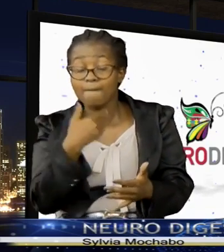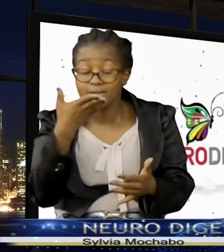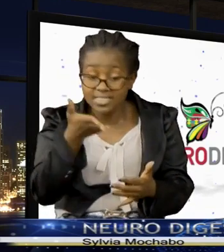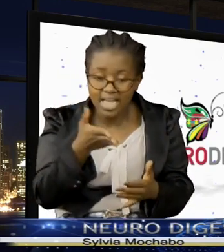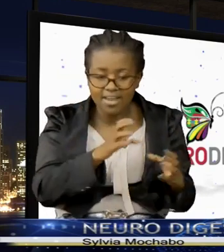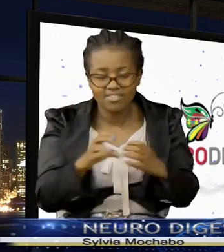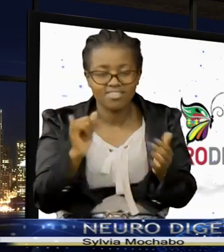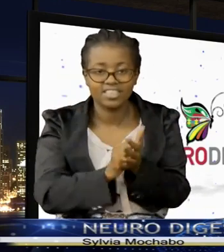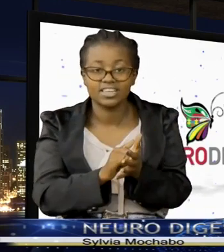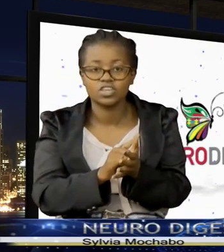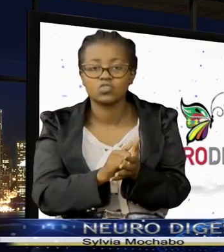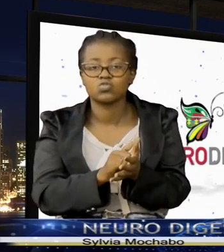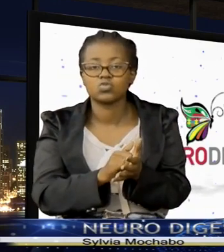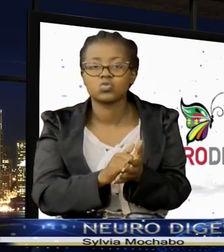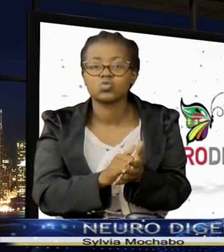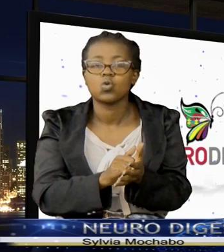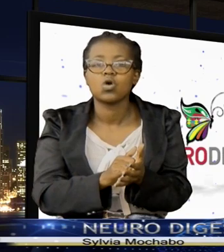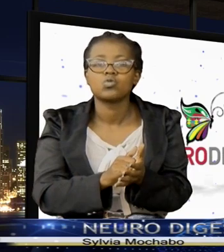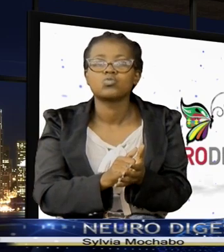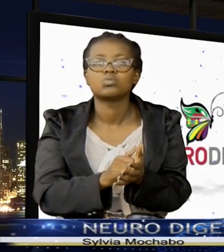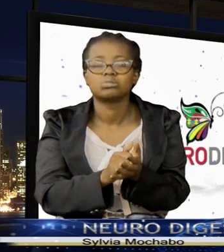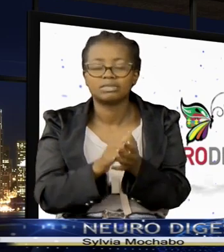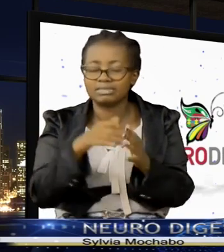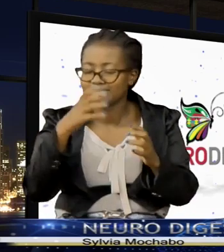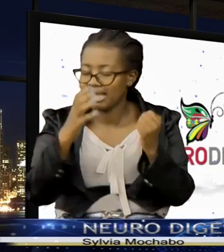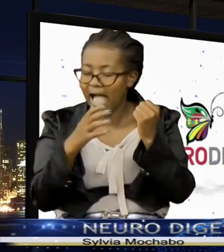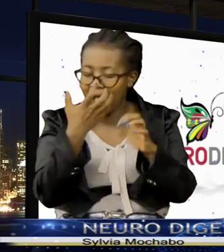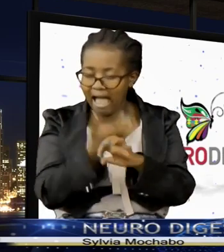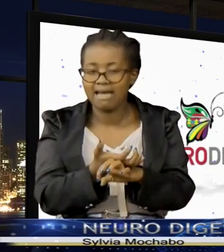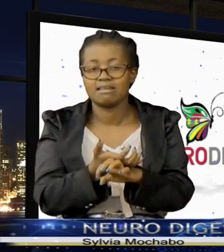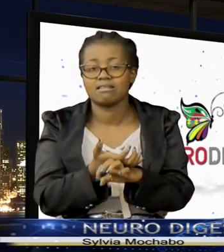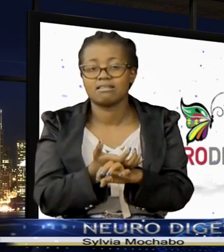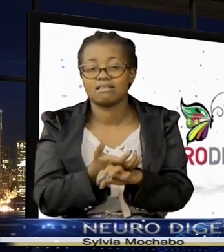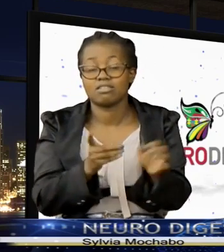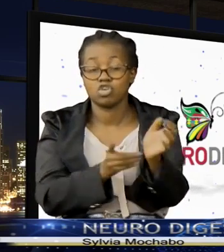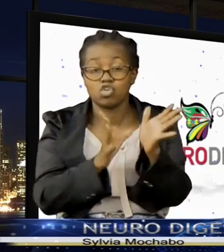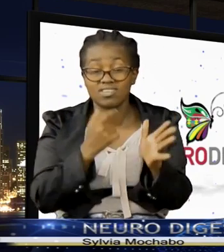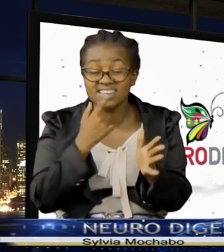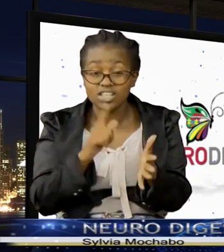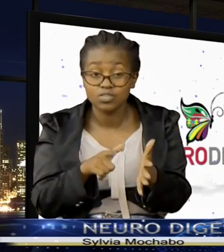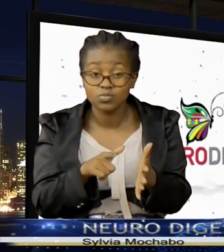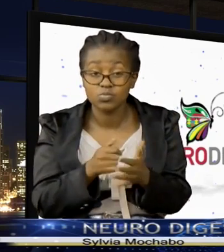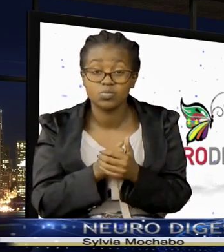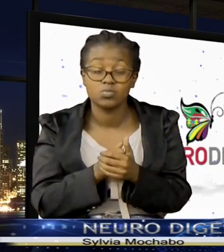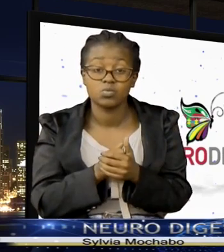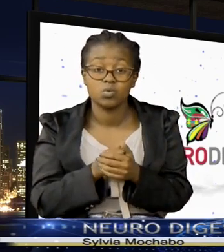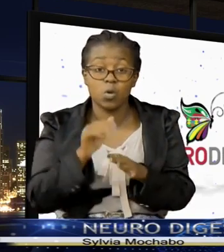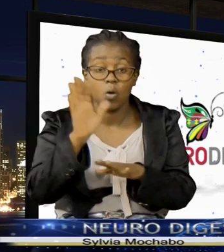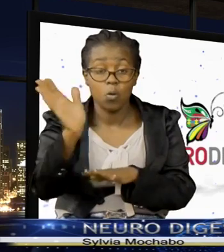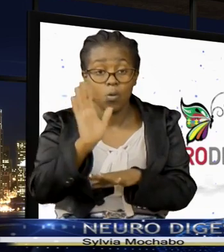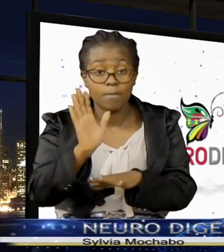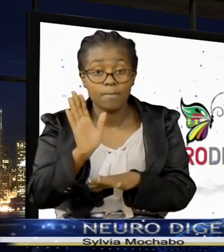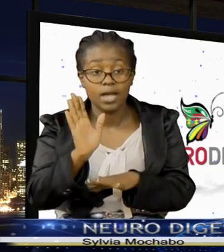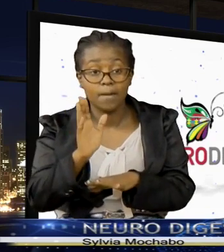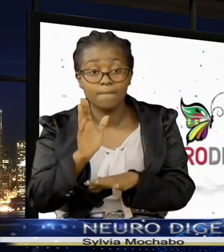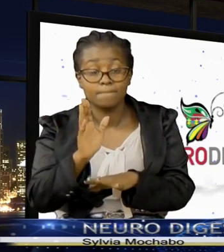and done that, it was like a walk in the forest without a map. Like the doctor tells you, goodbye, good luck,